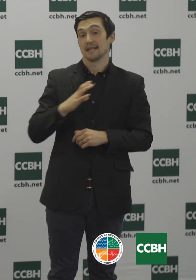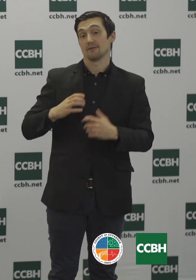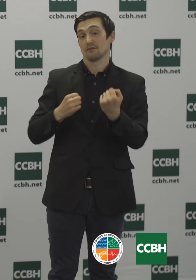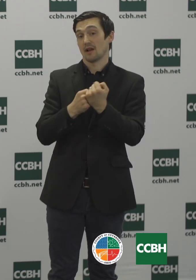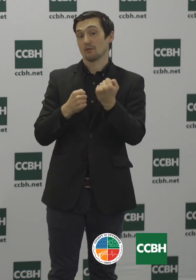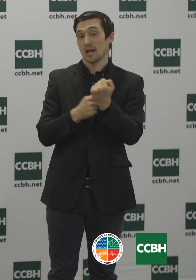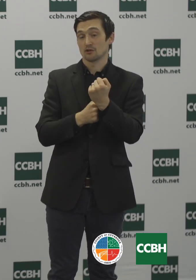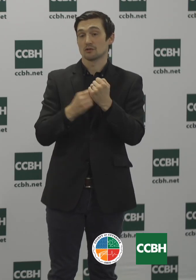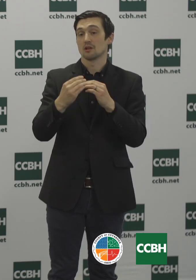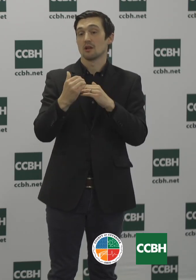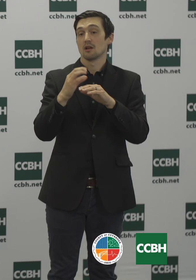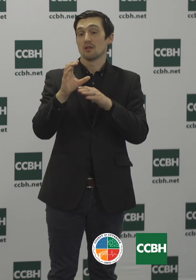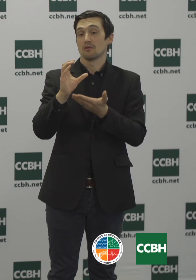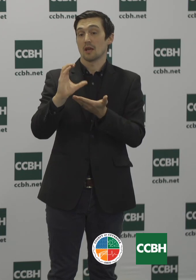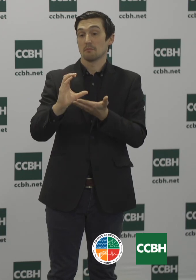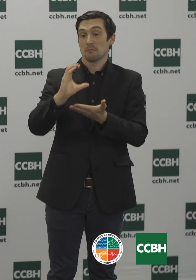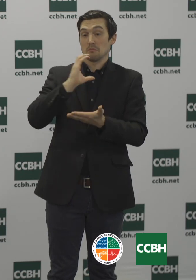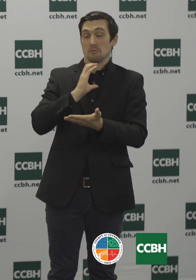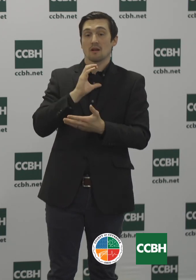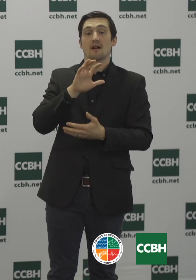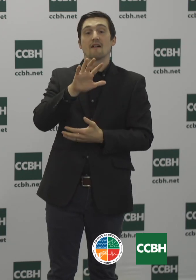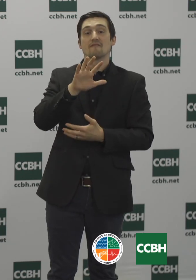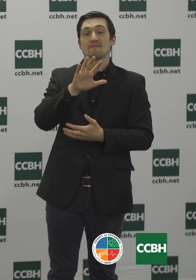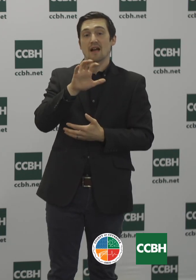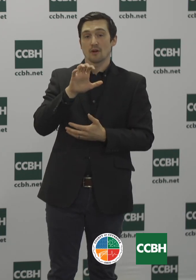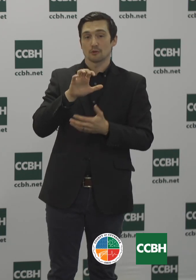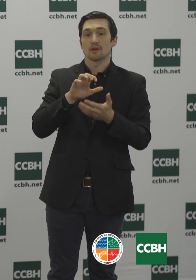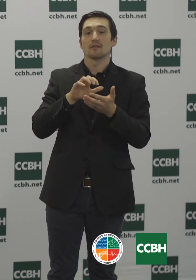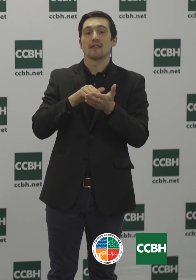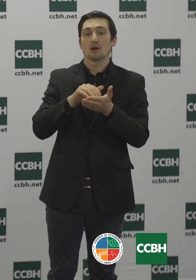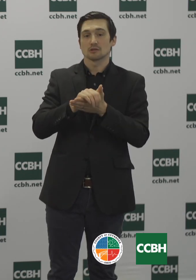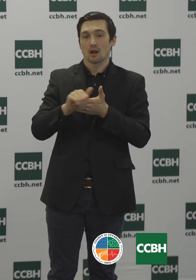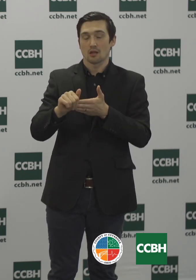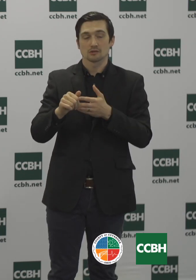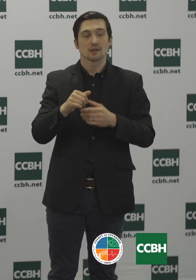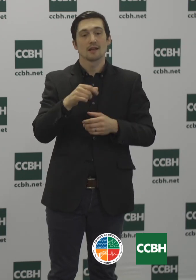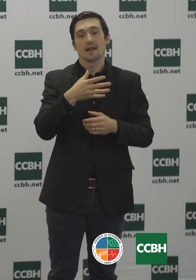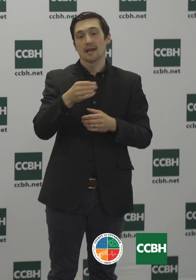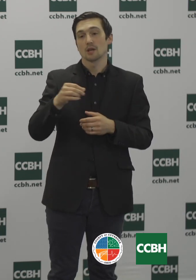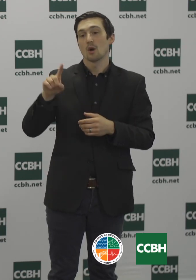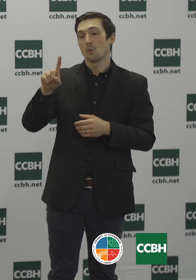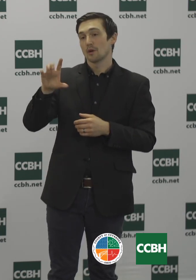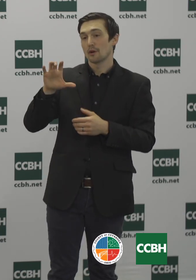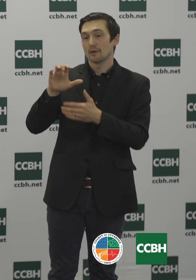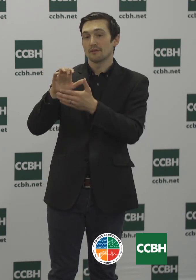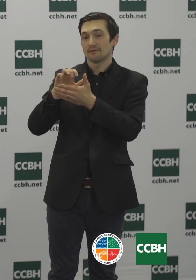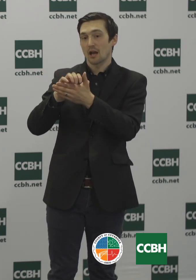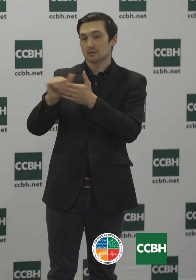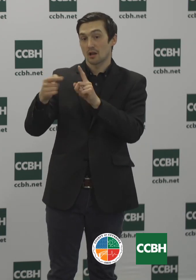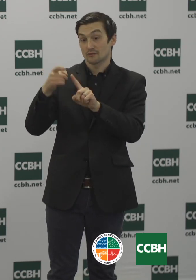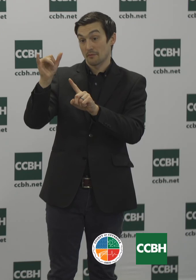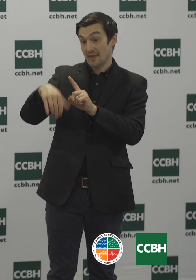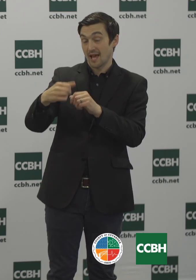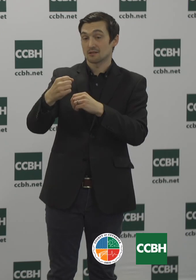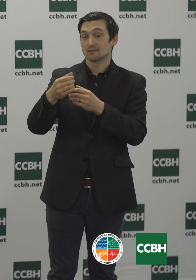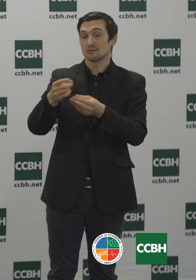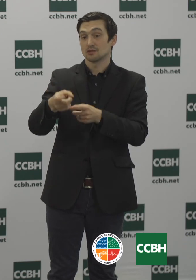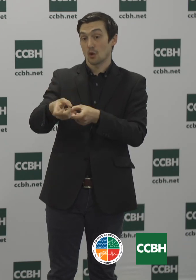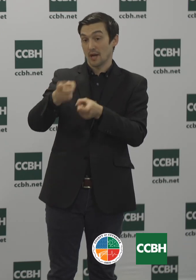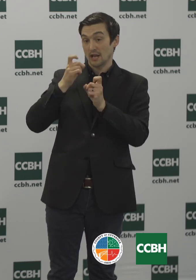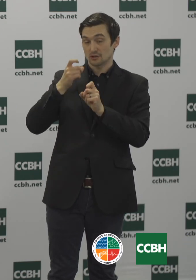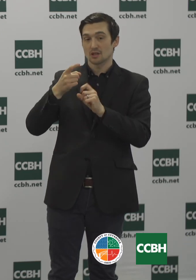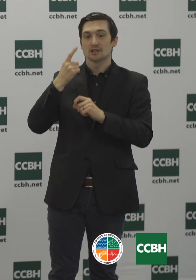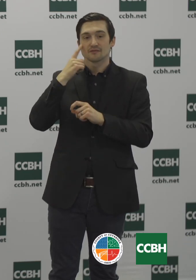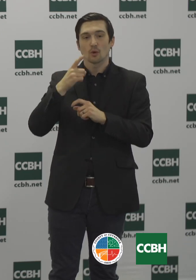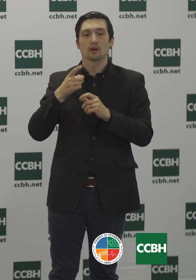Foundation is putting in $500,000 for grants, and $100,000 of the Cleveland Foundation donation will be for